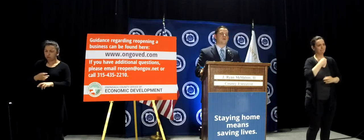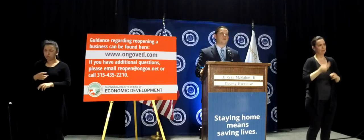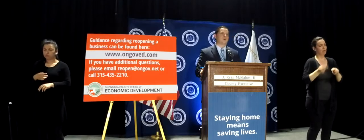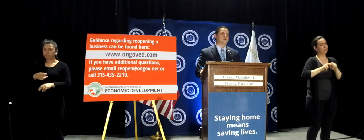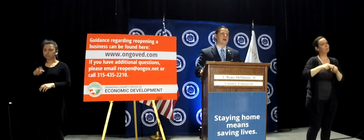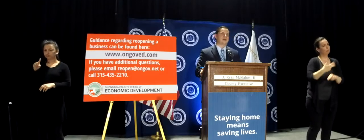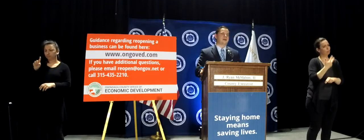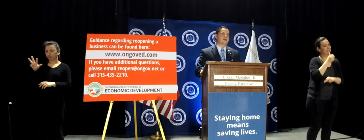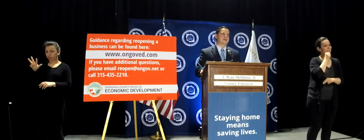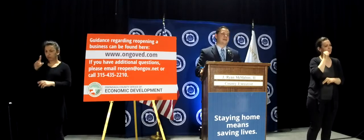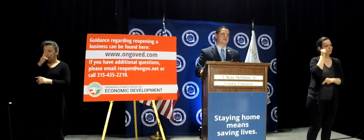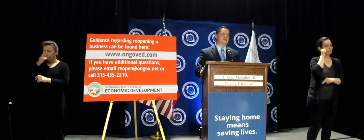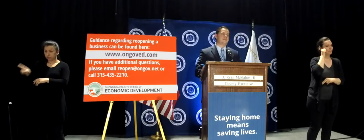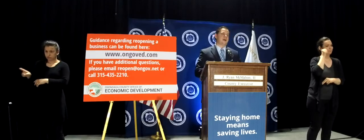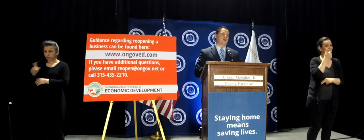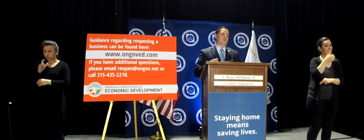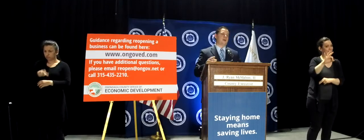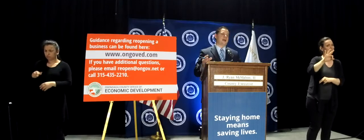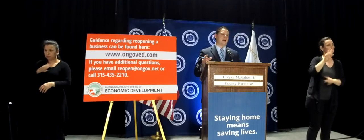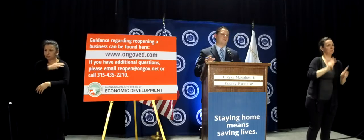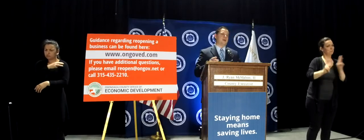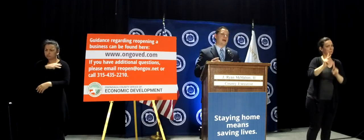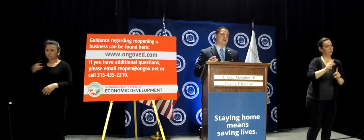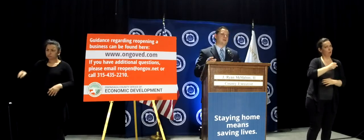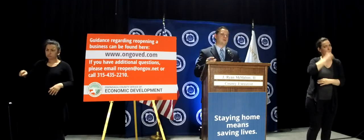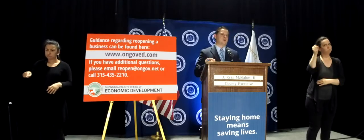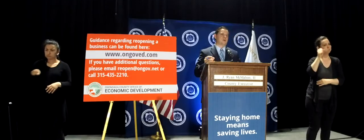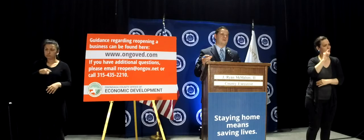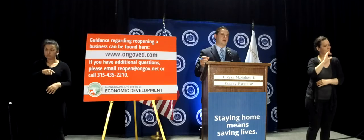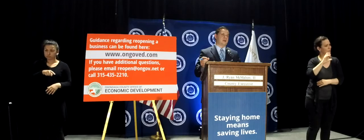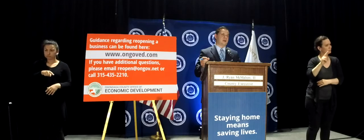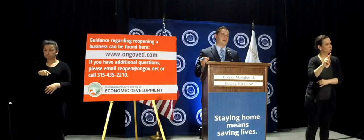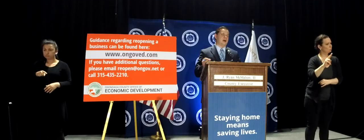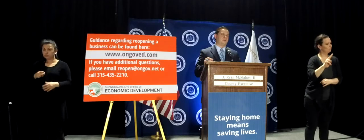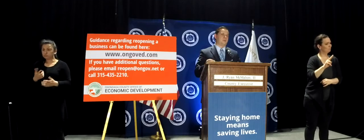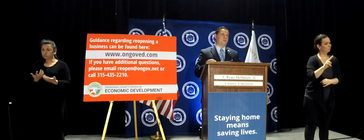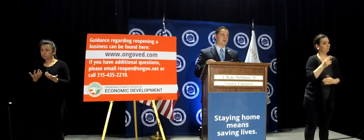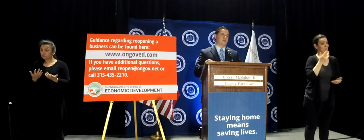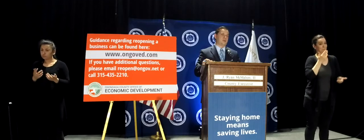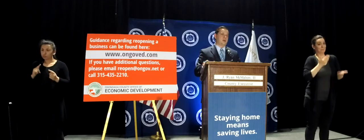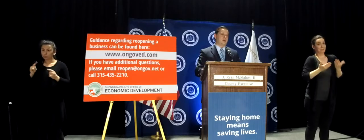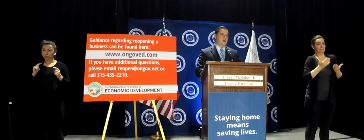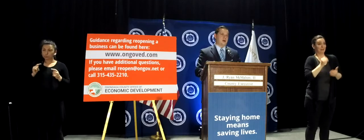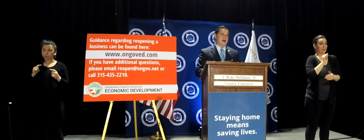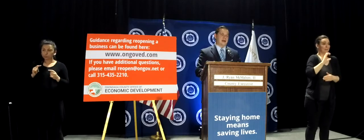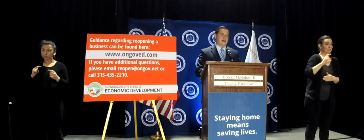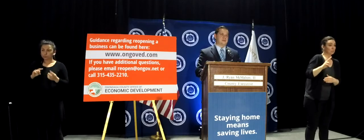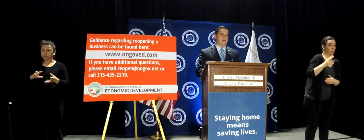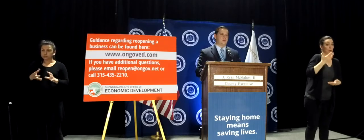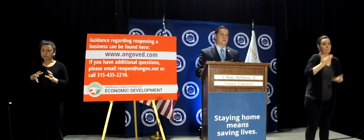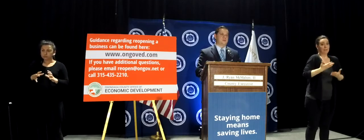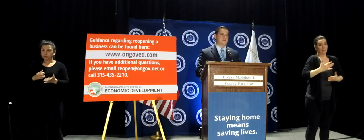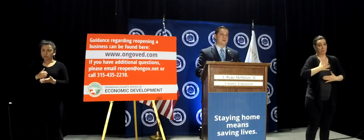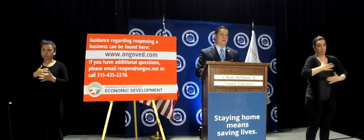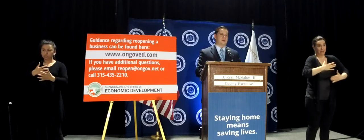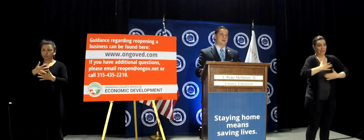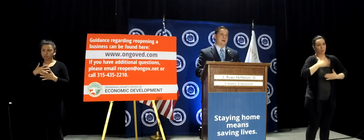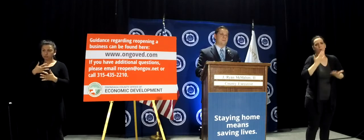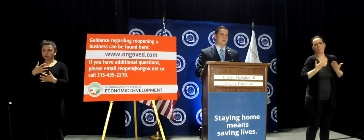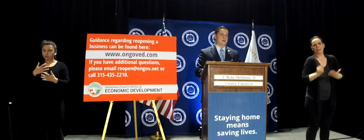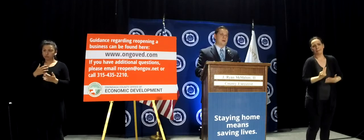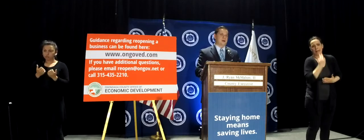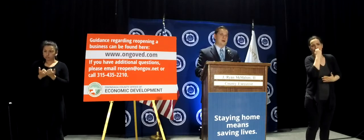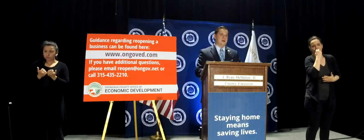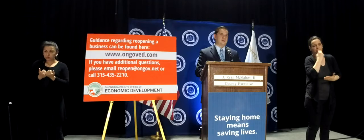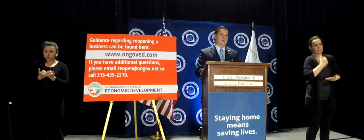reminder, these are folks that essentially may or may not be on some sort of ventilator to help them breathe. I ask that we just think about